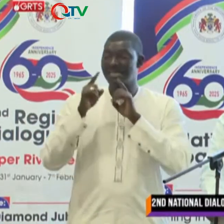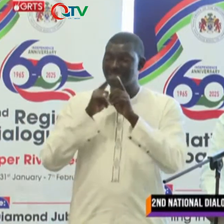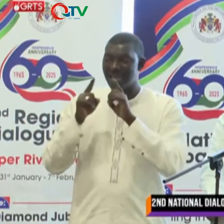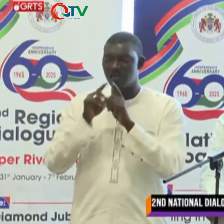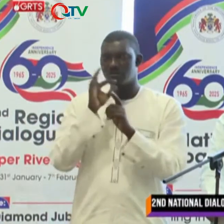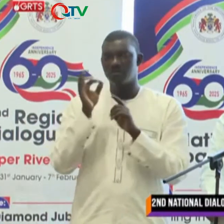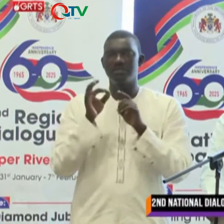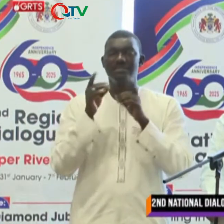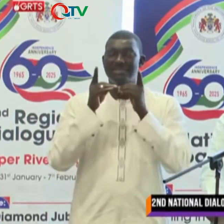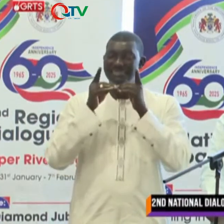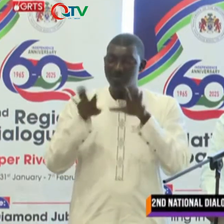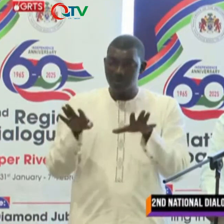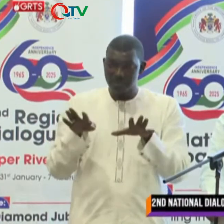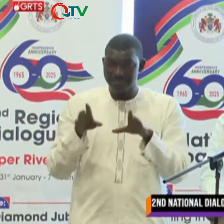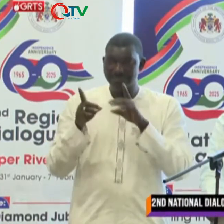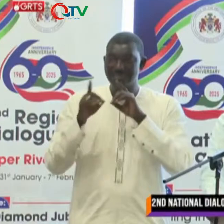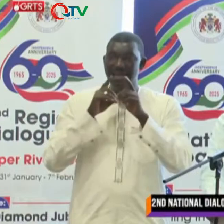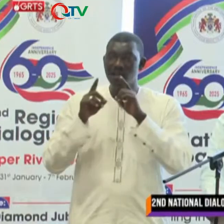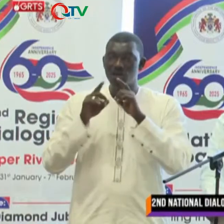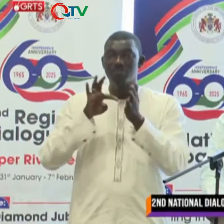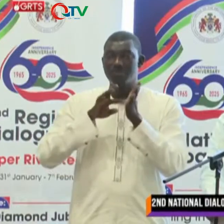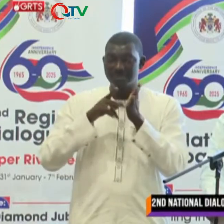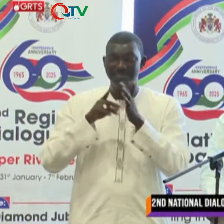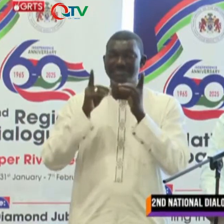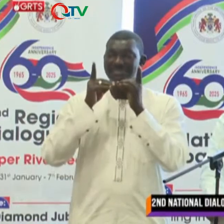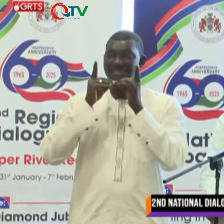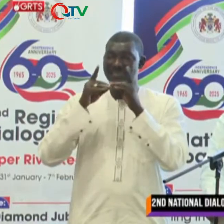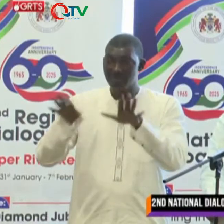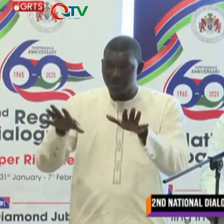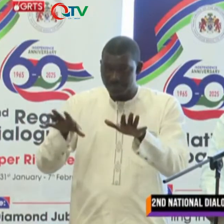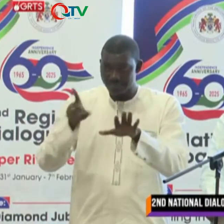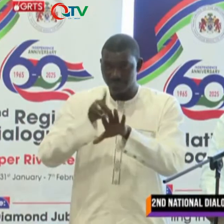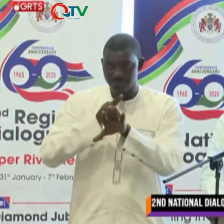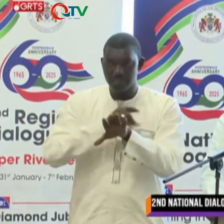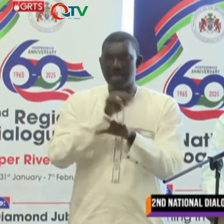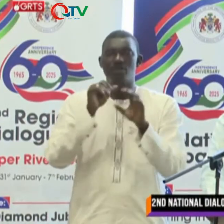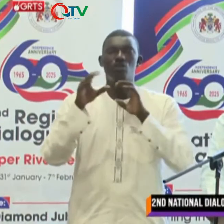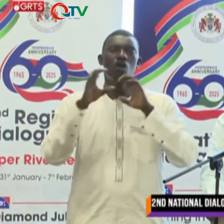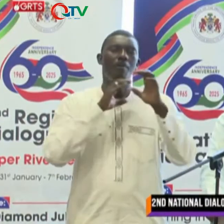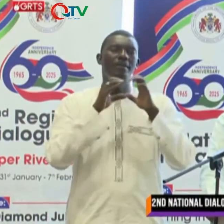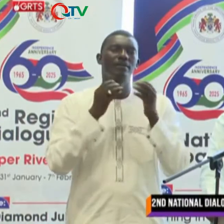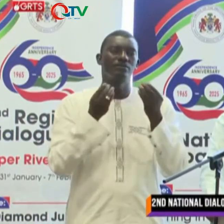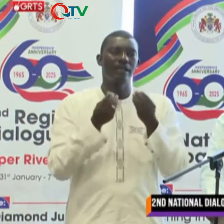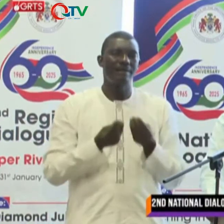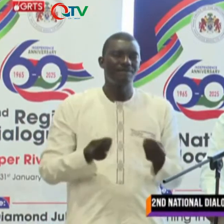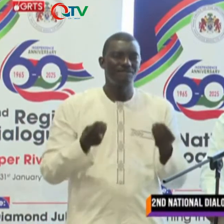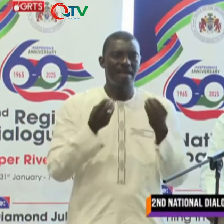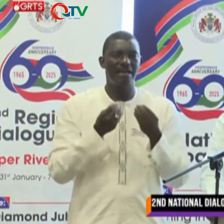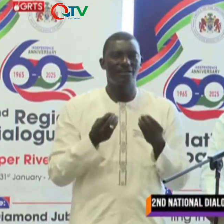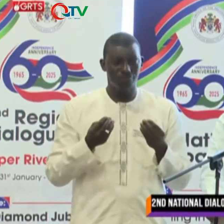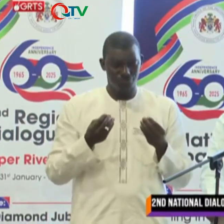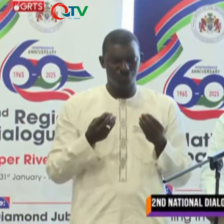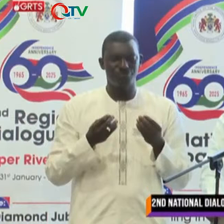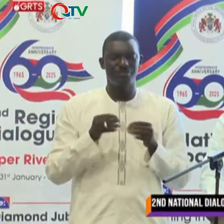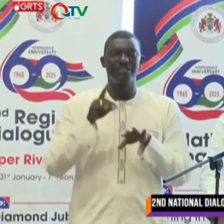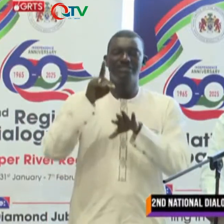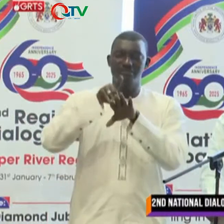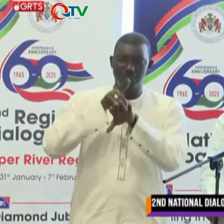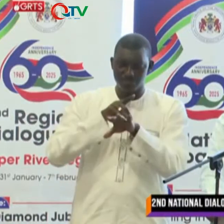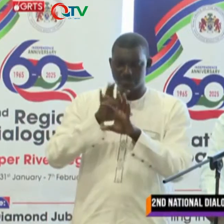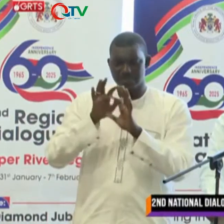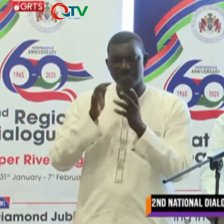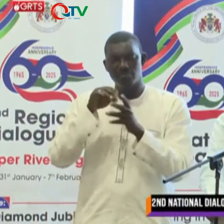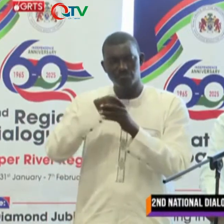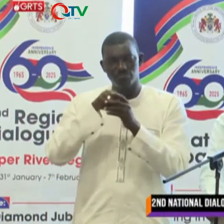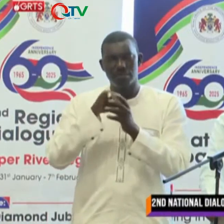Dialogue is a democratic principle and a communication value. It is a principle that embodies